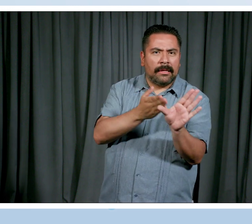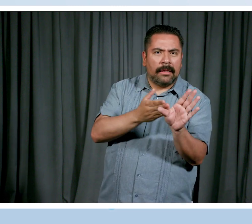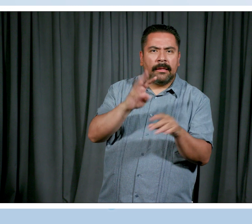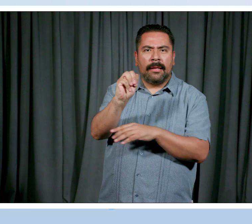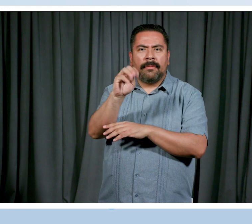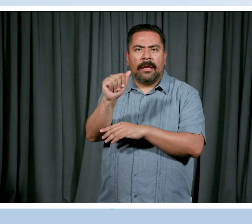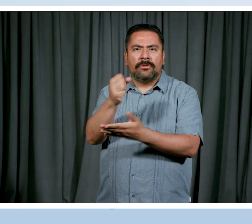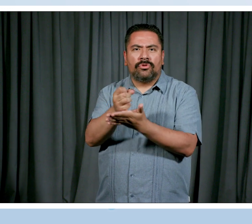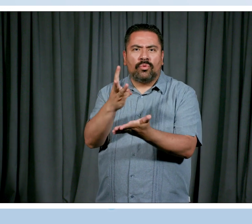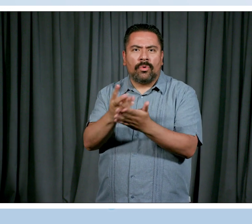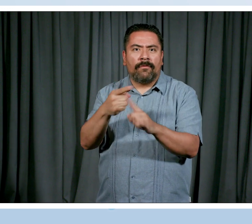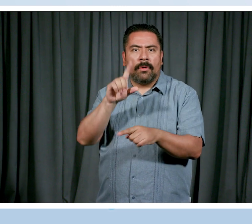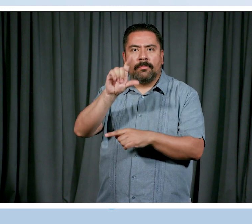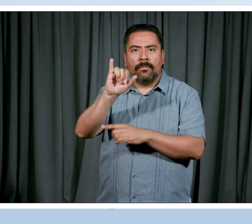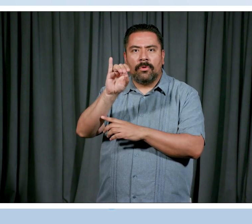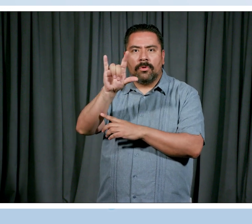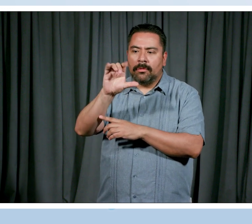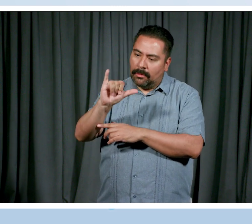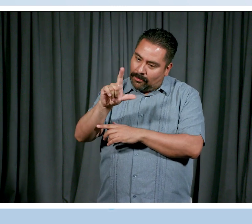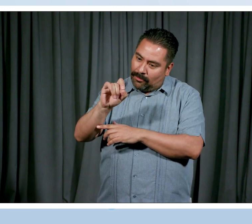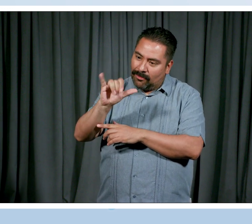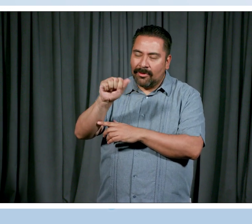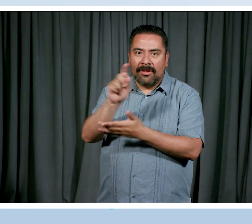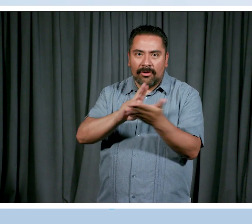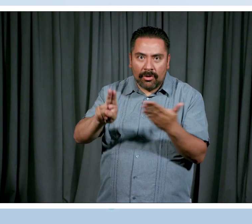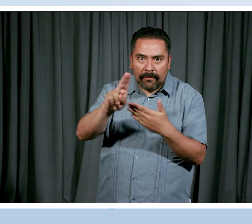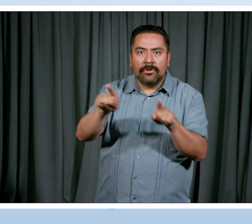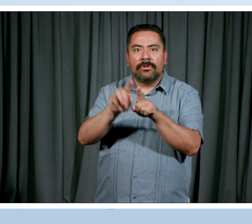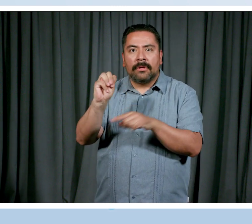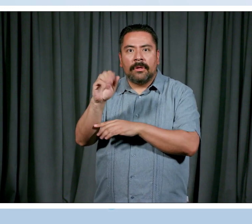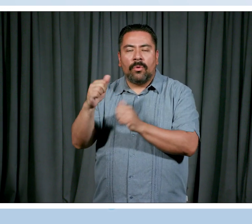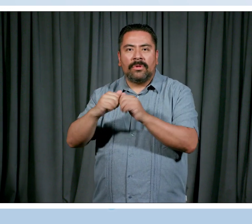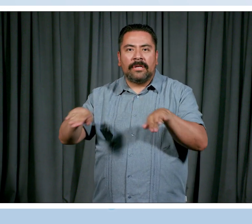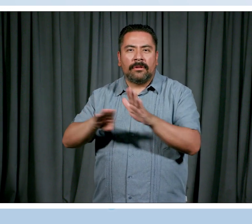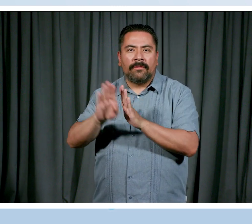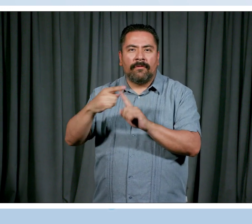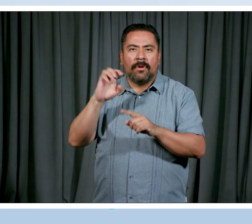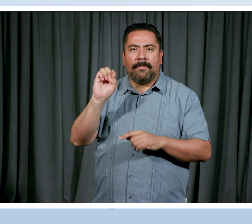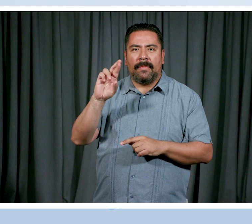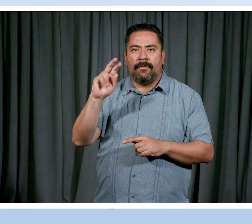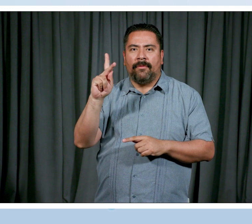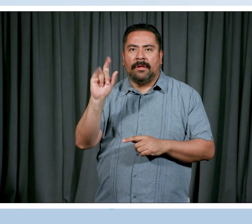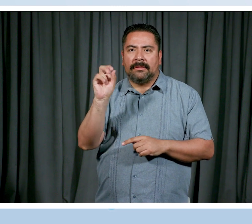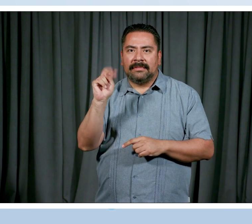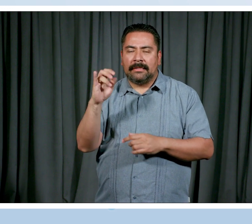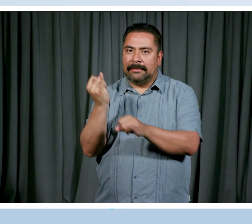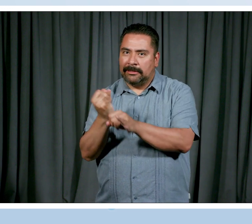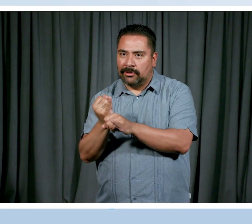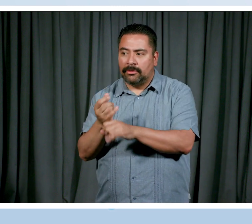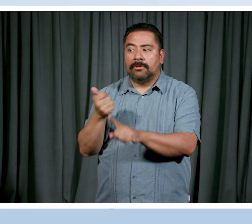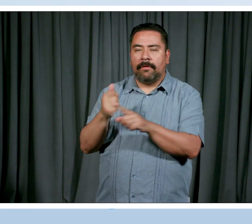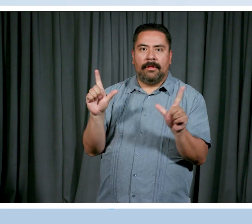degree in social work from Loyola University, as well as a master's degree in child development from Erickson Institute. She